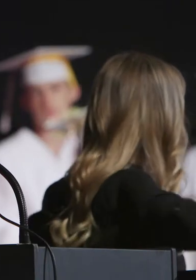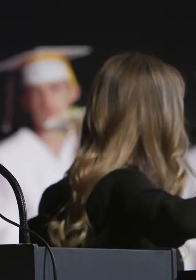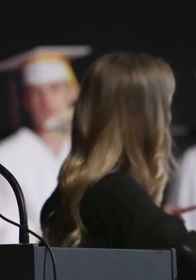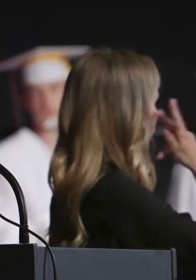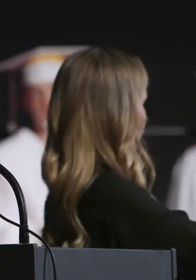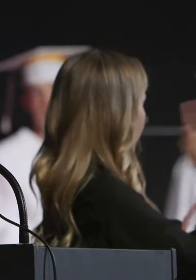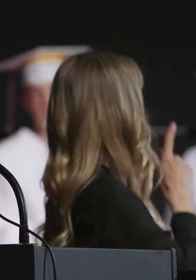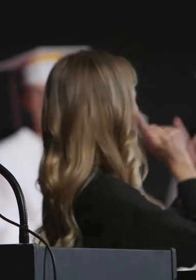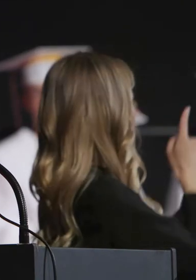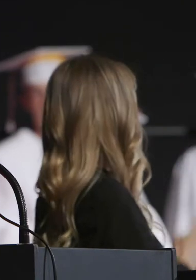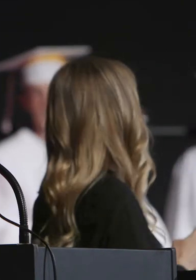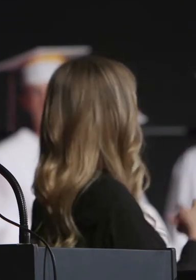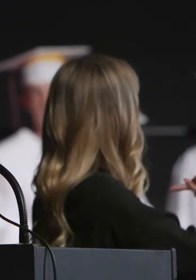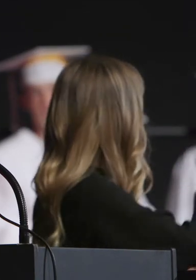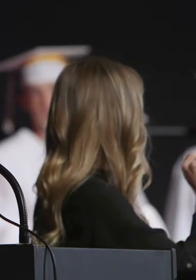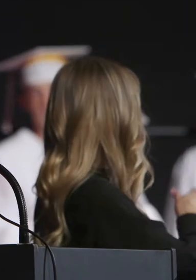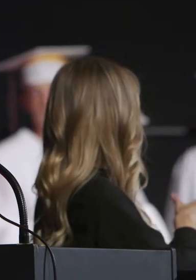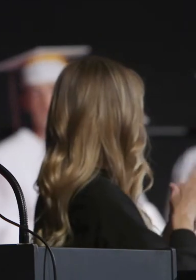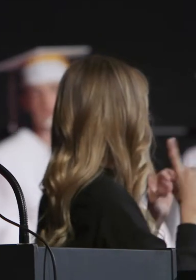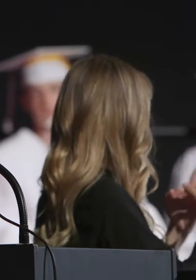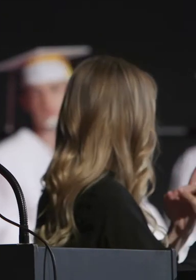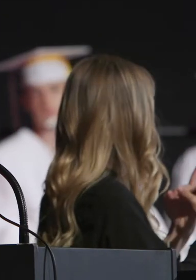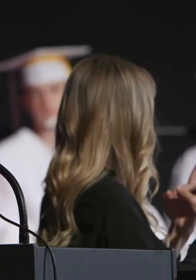goals of the Port Townsend School District and implemented by the